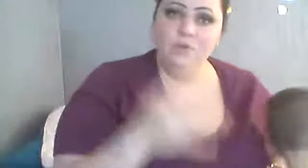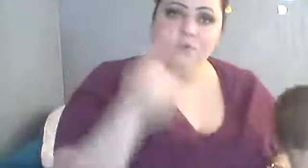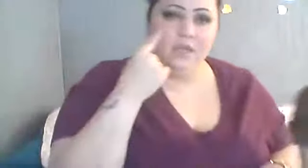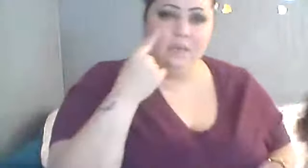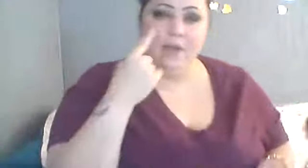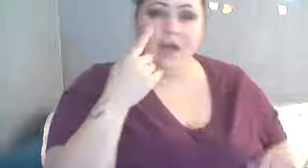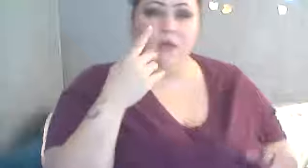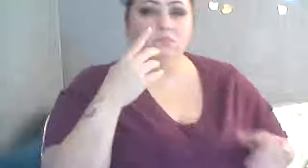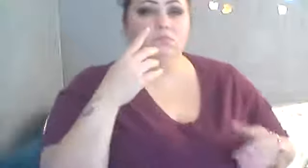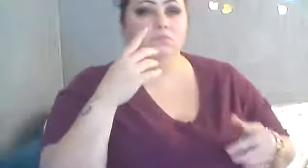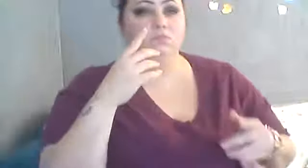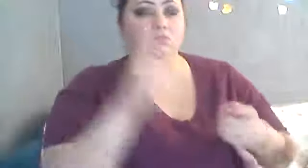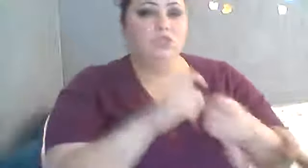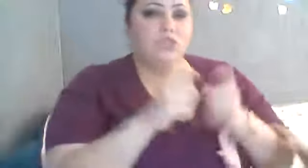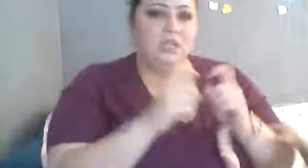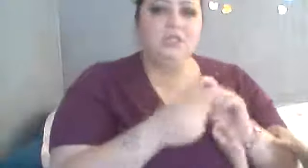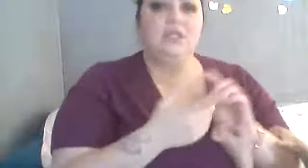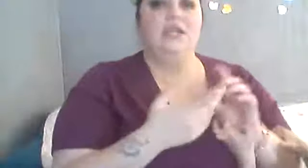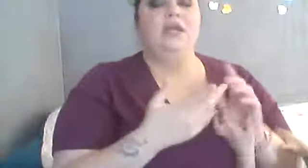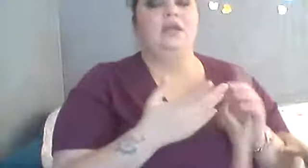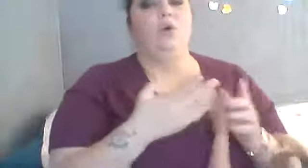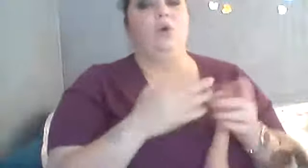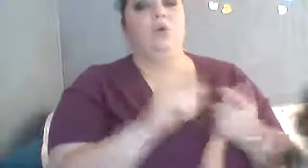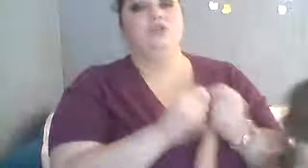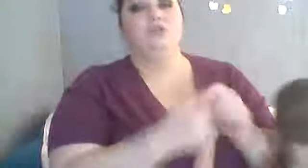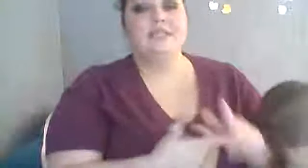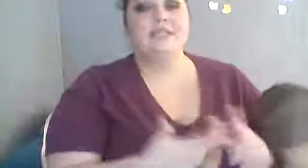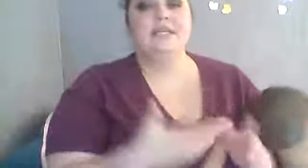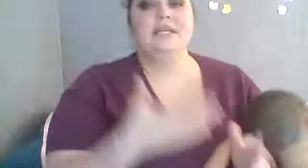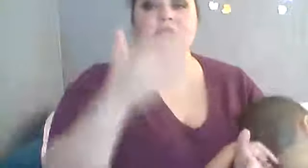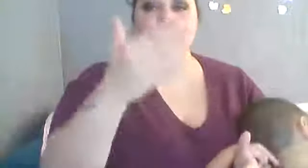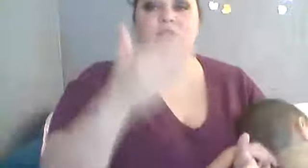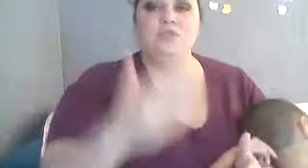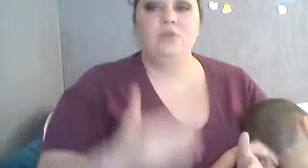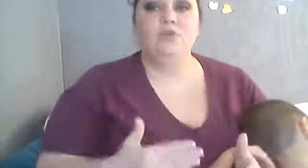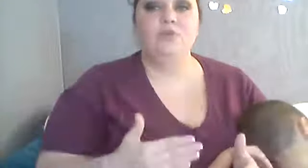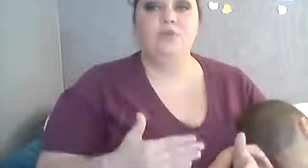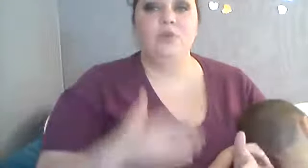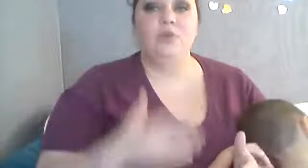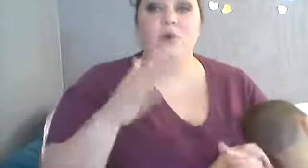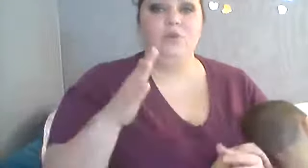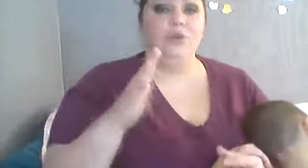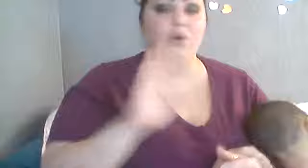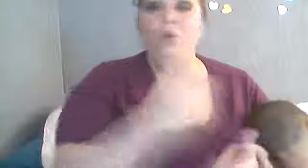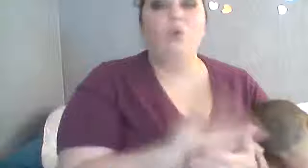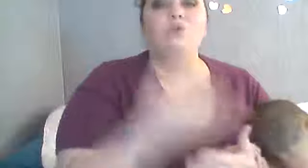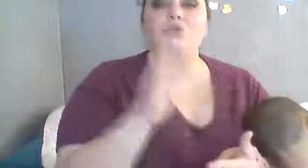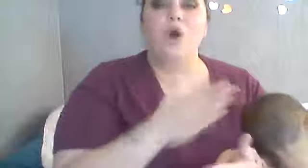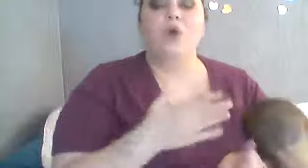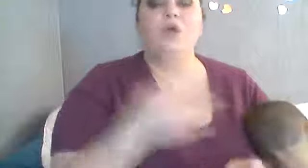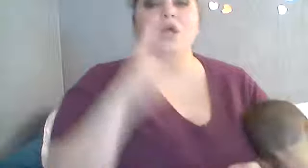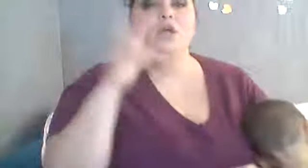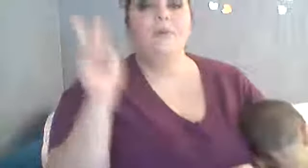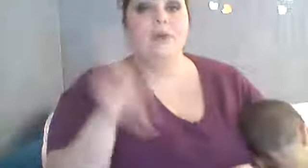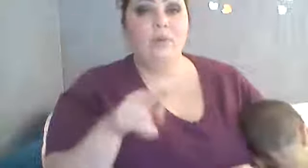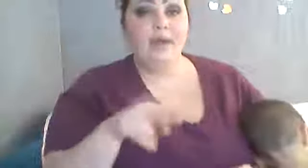think about changing it or translating it, once you get through the whole song, you may go back and